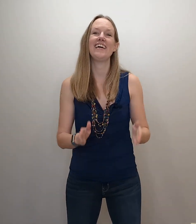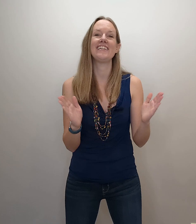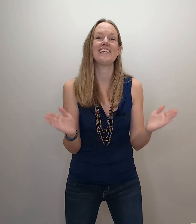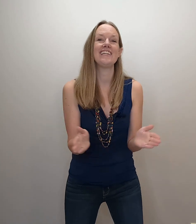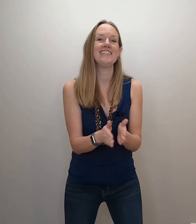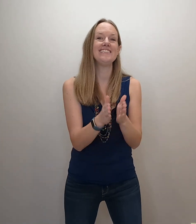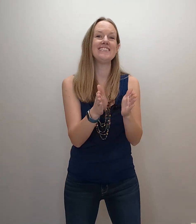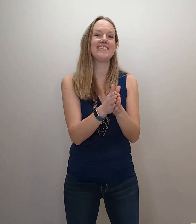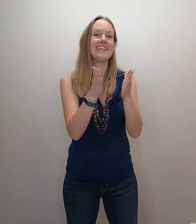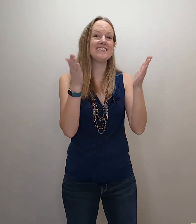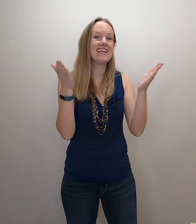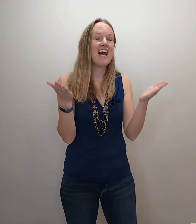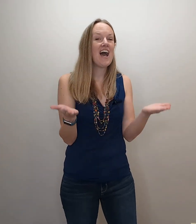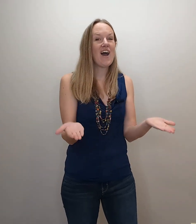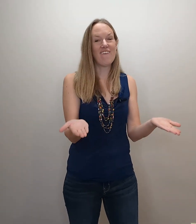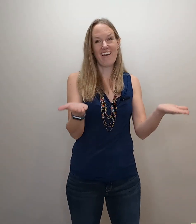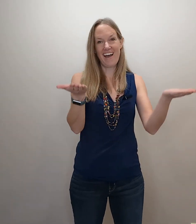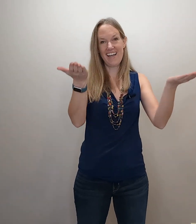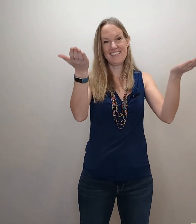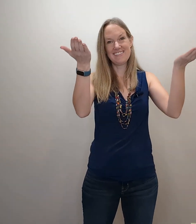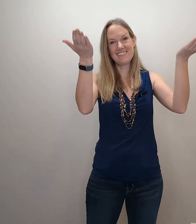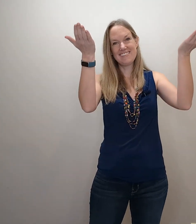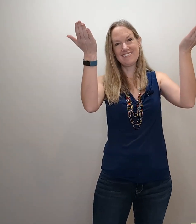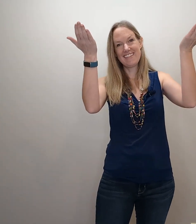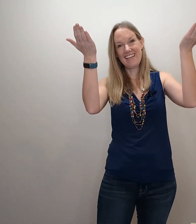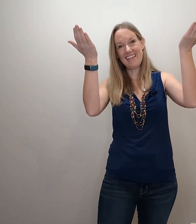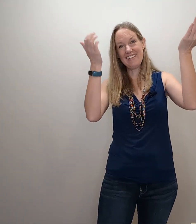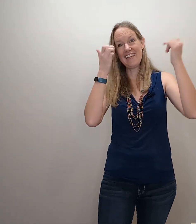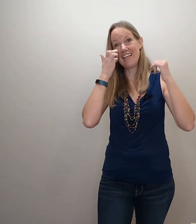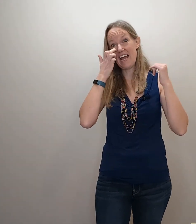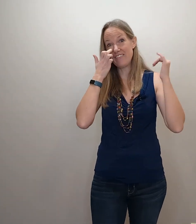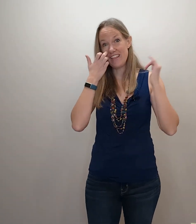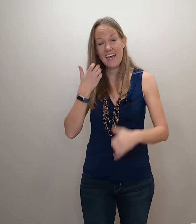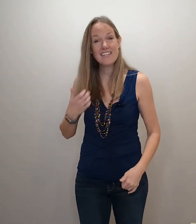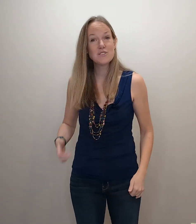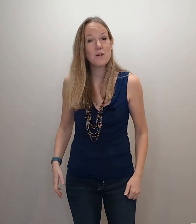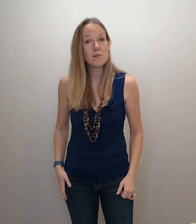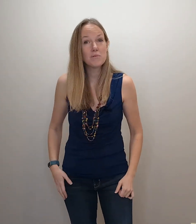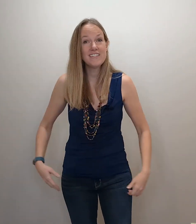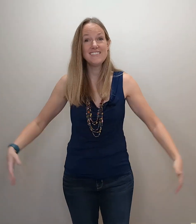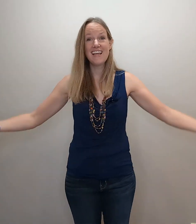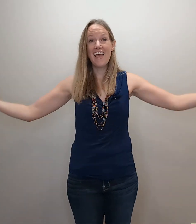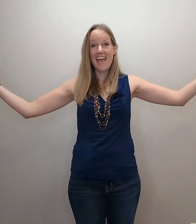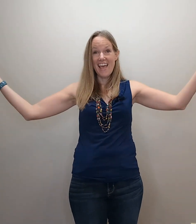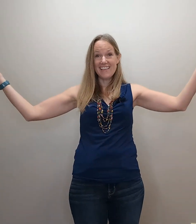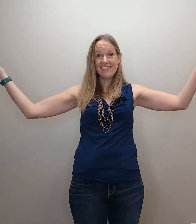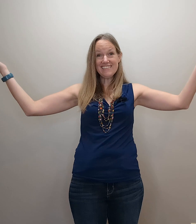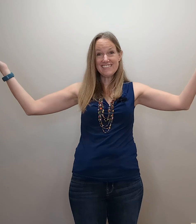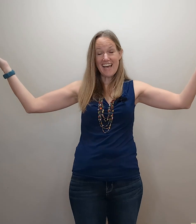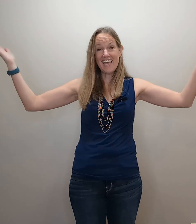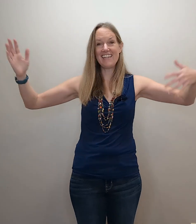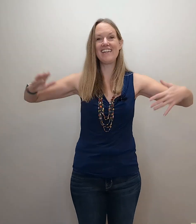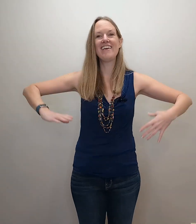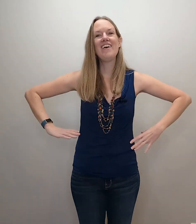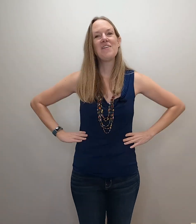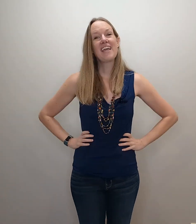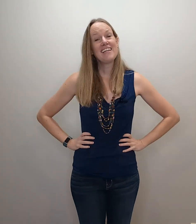let incense arise. Okay, and then after that, it's one more bridge, and then you're done. Okay,